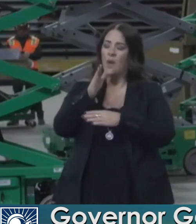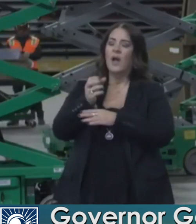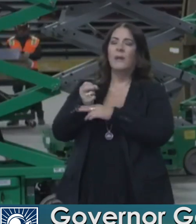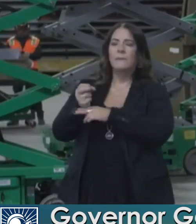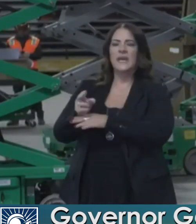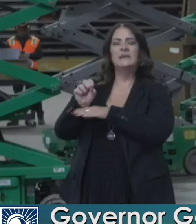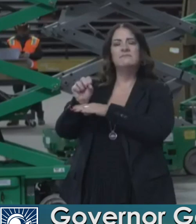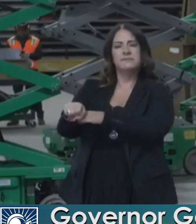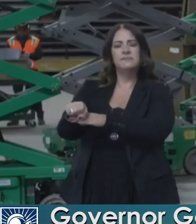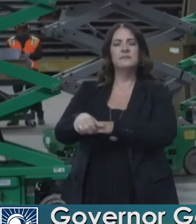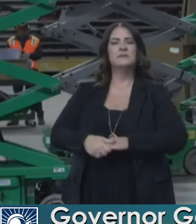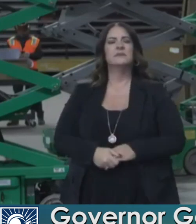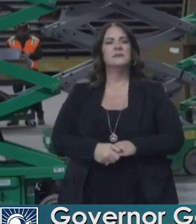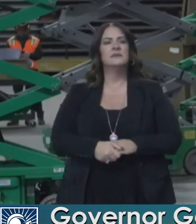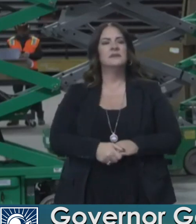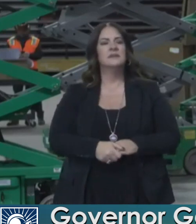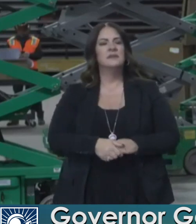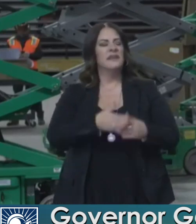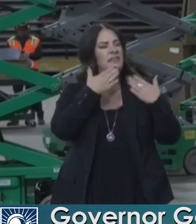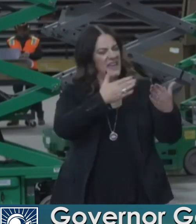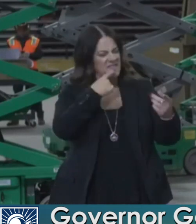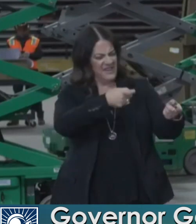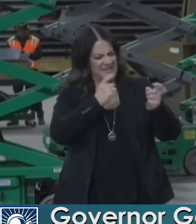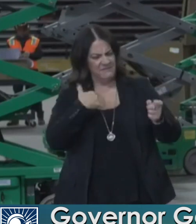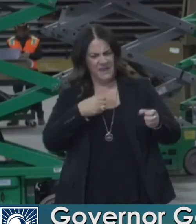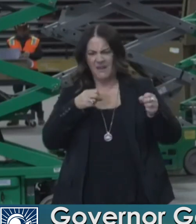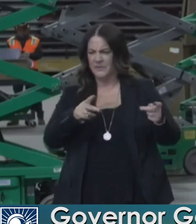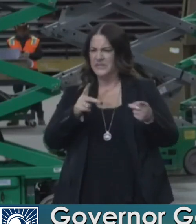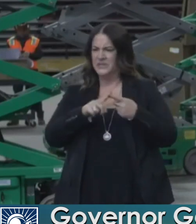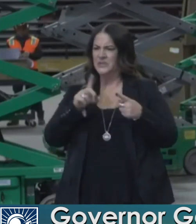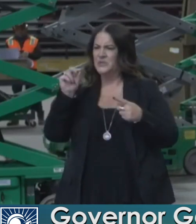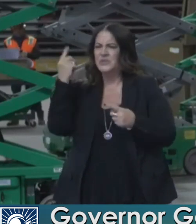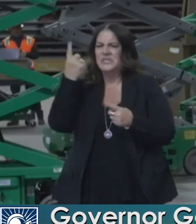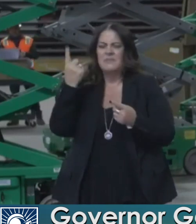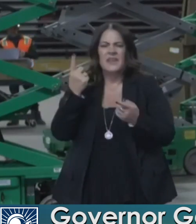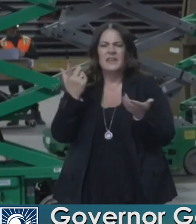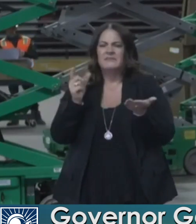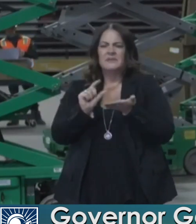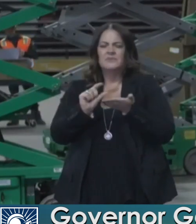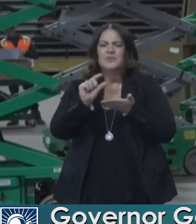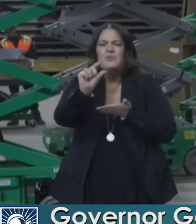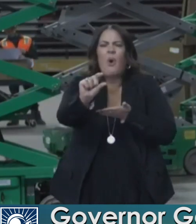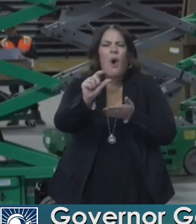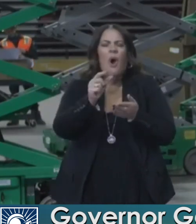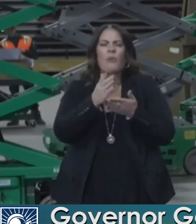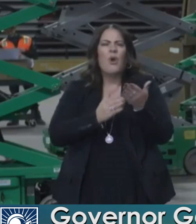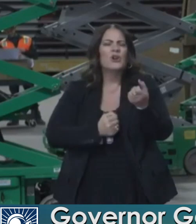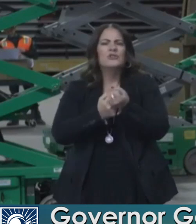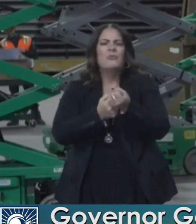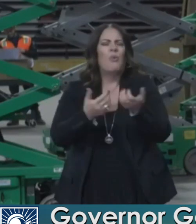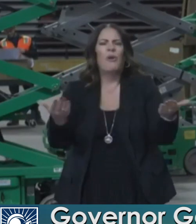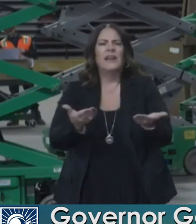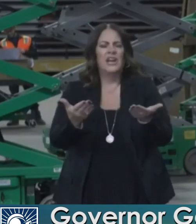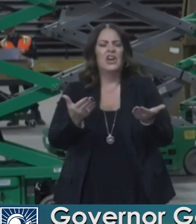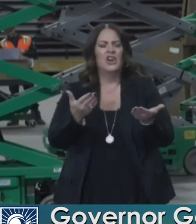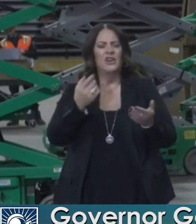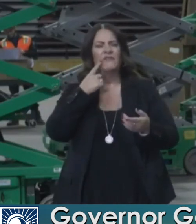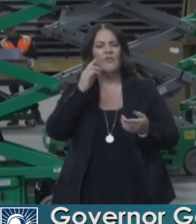all of you for giving us the opportunity to be some small part of your efforts. Thank you.